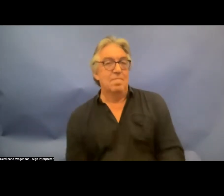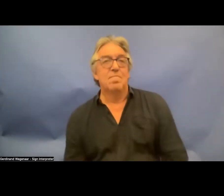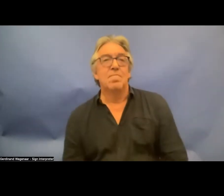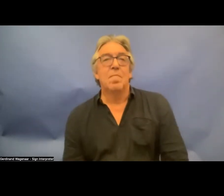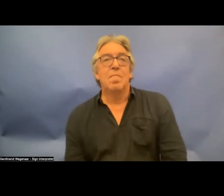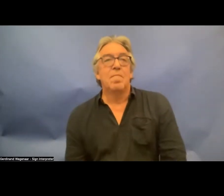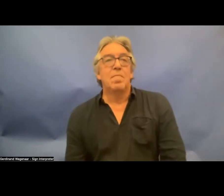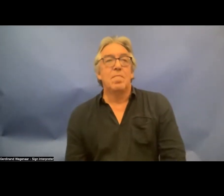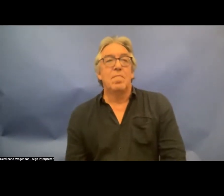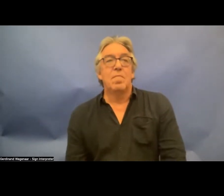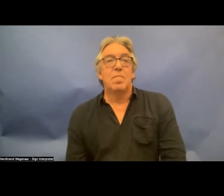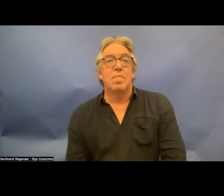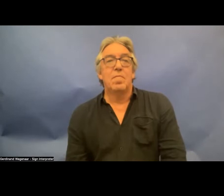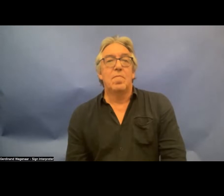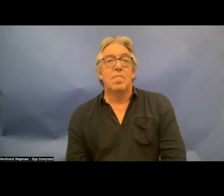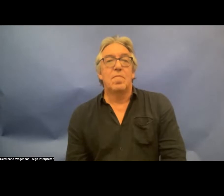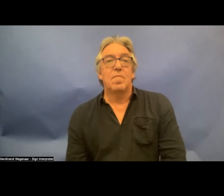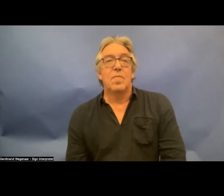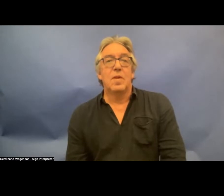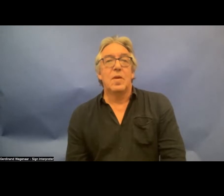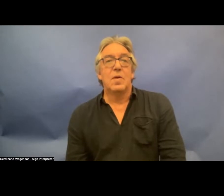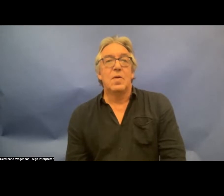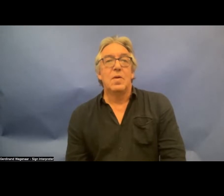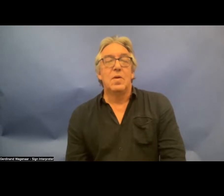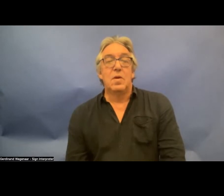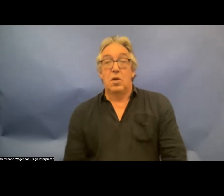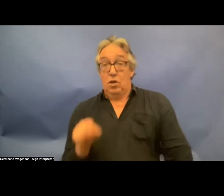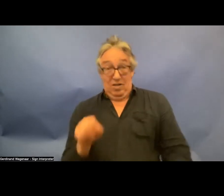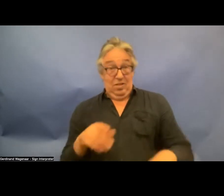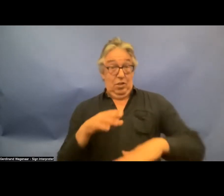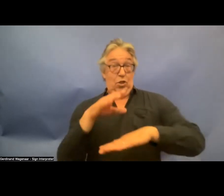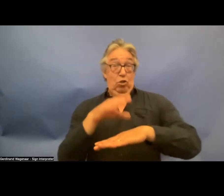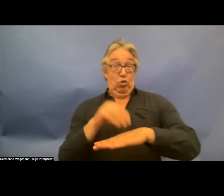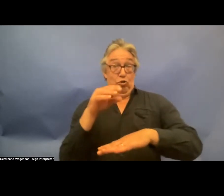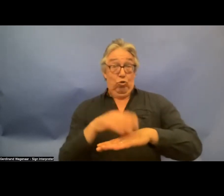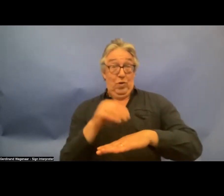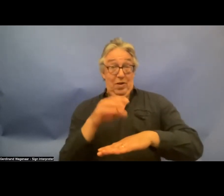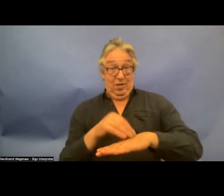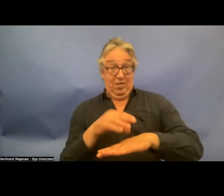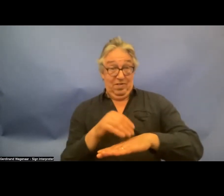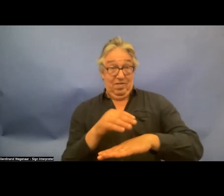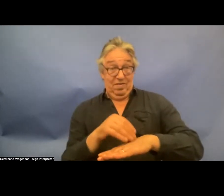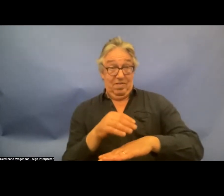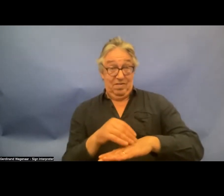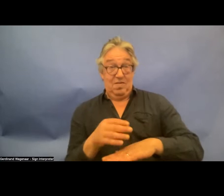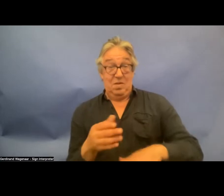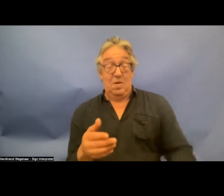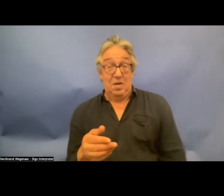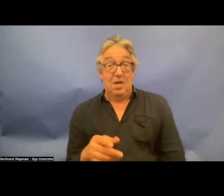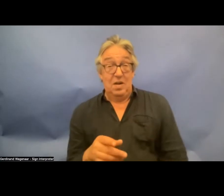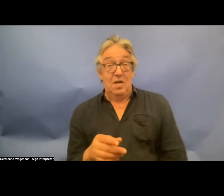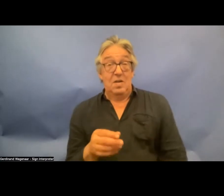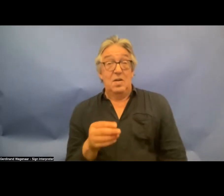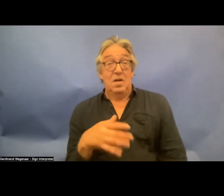What we've seen is that even in Sweden, as you were saying, Lucas, and that because that people